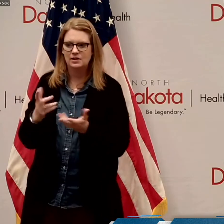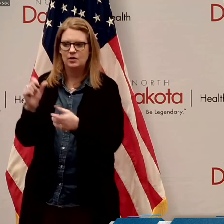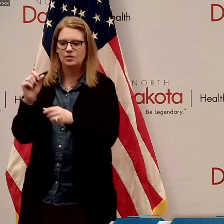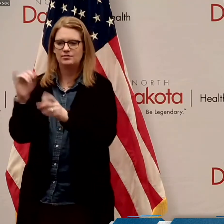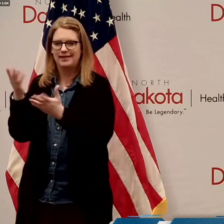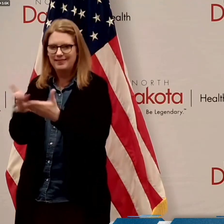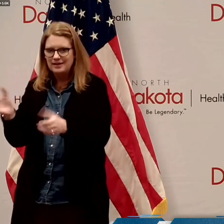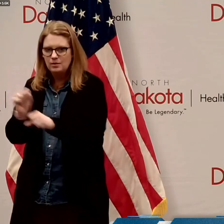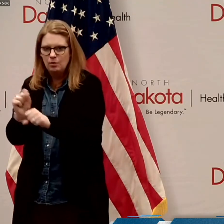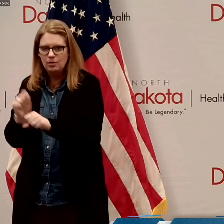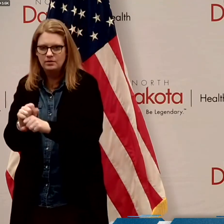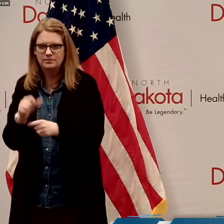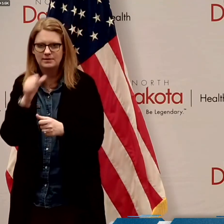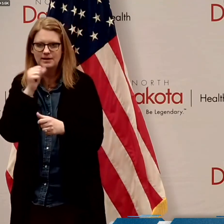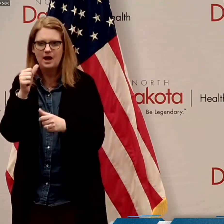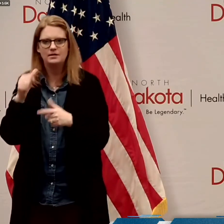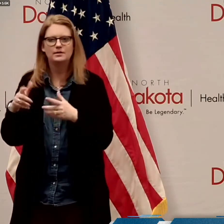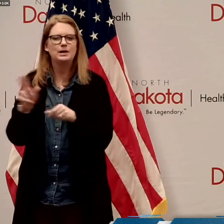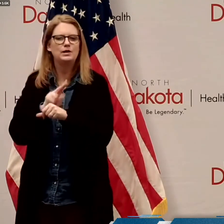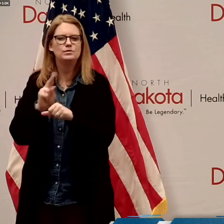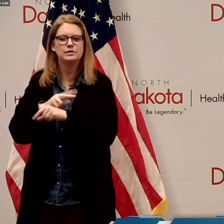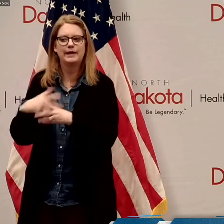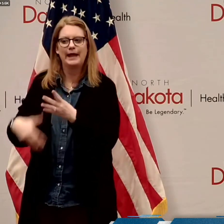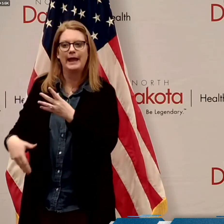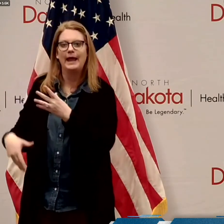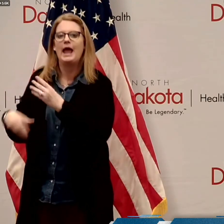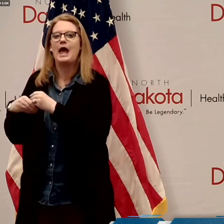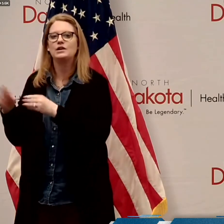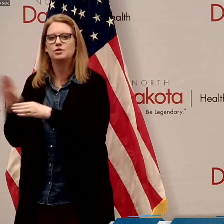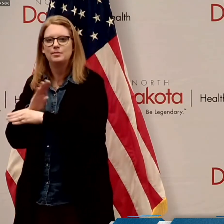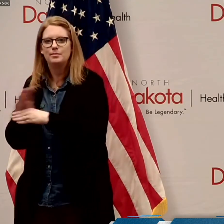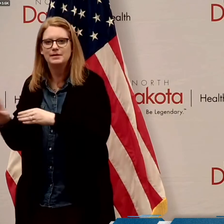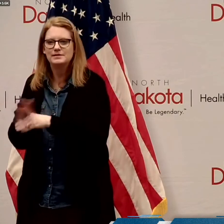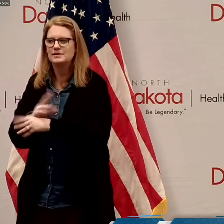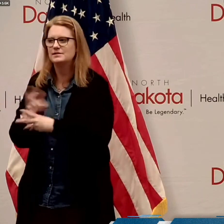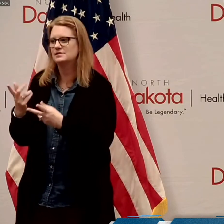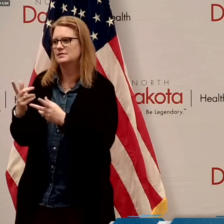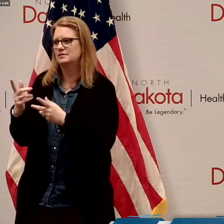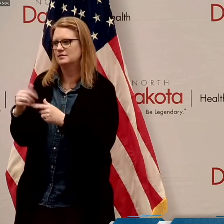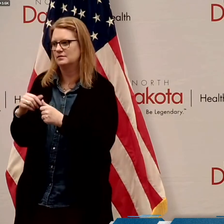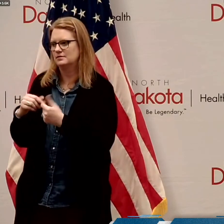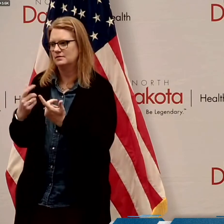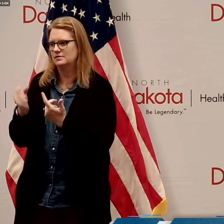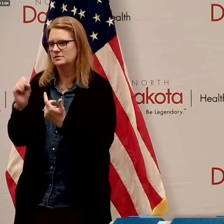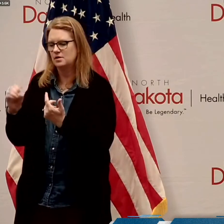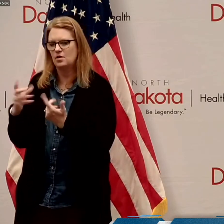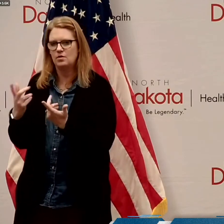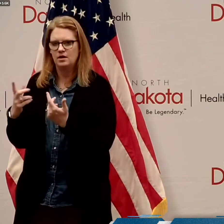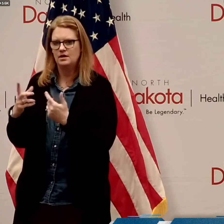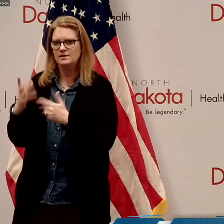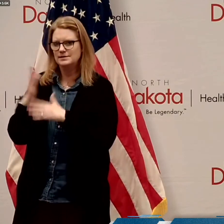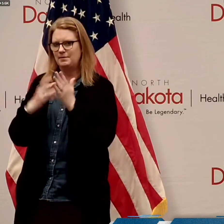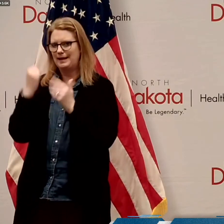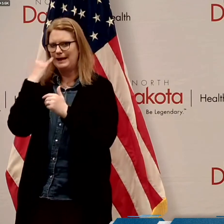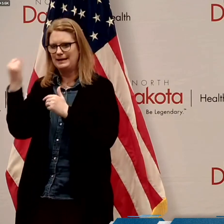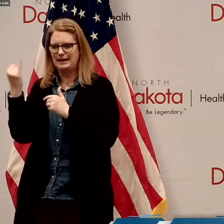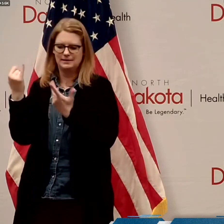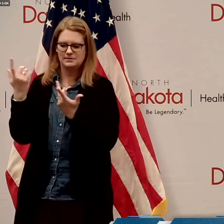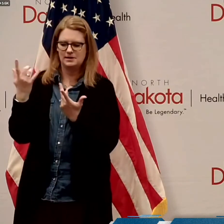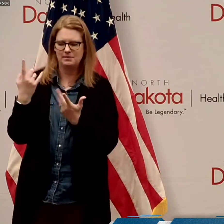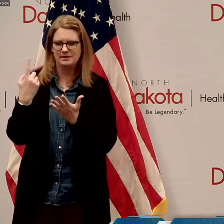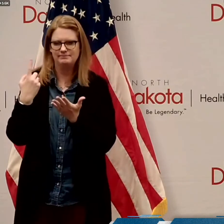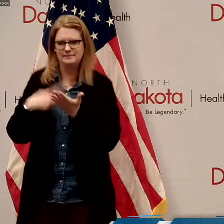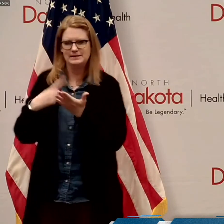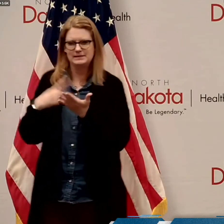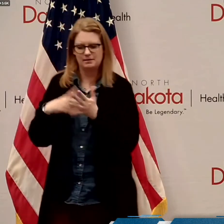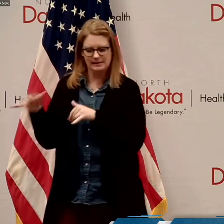used for expansions, acquisitions, working capital needs, and I'd call it in the midterm. And some of the ideas that have been kicked around would